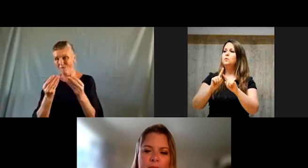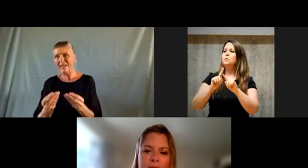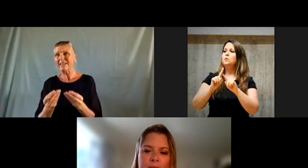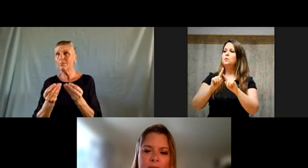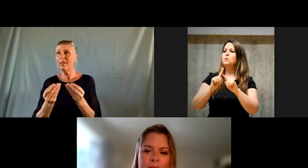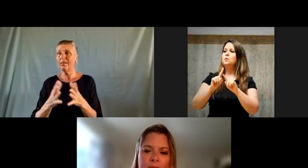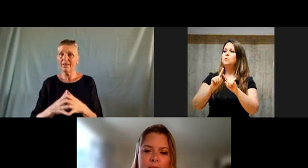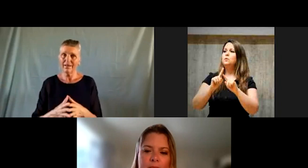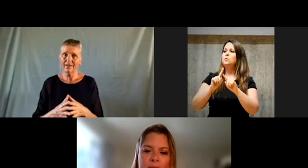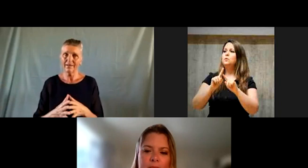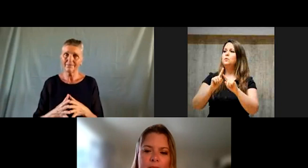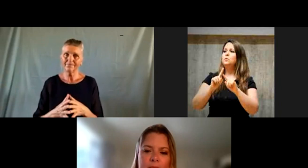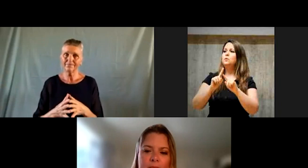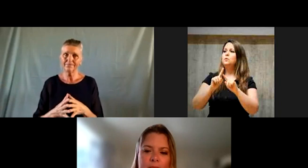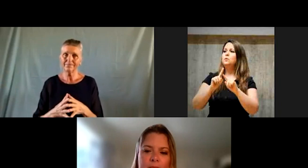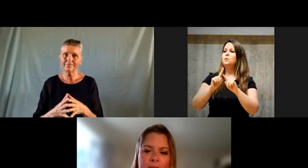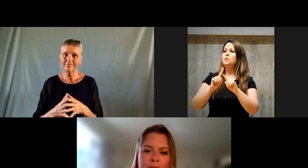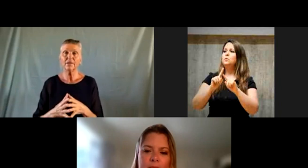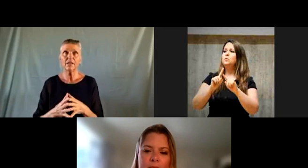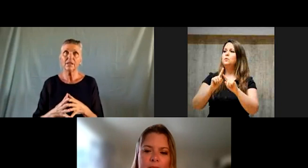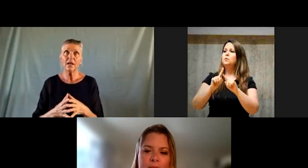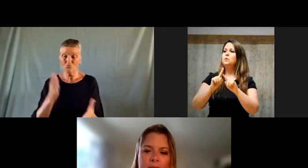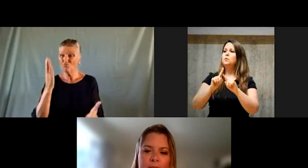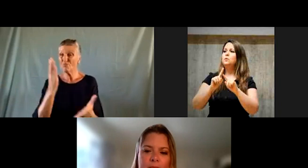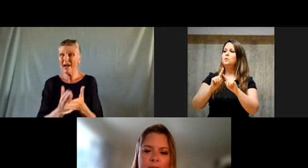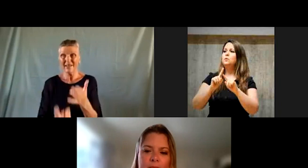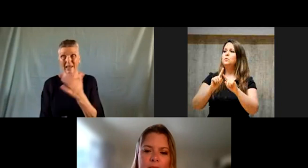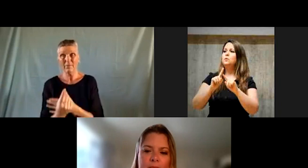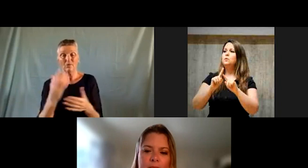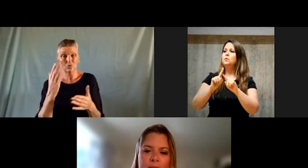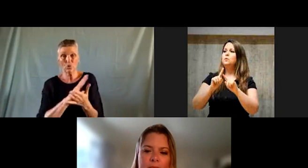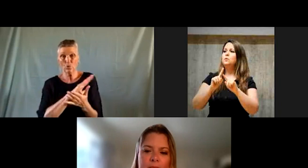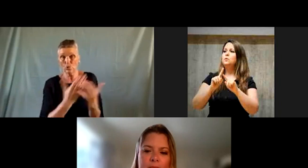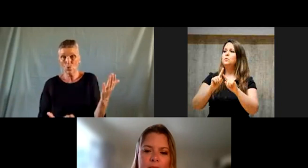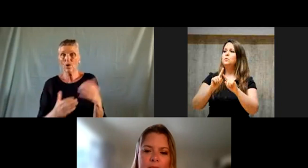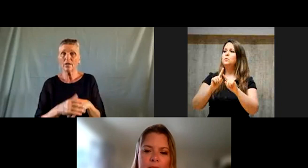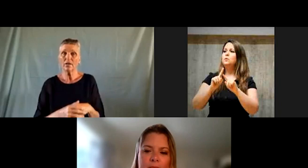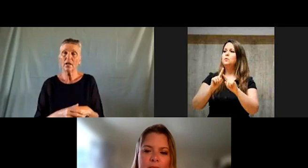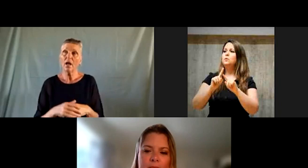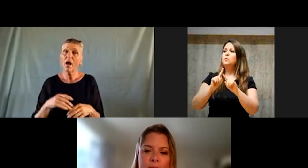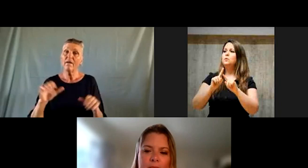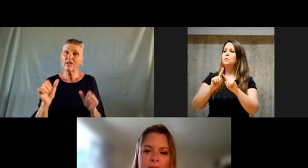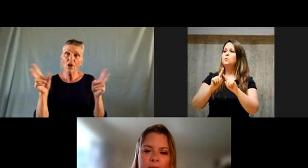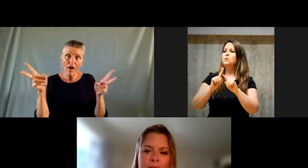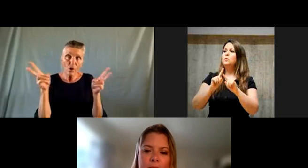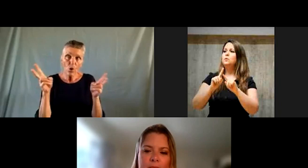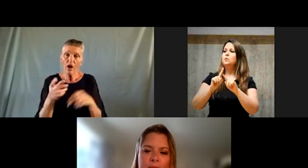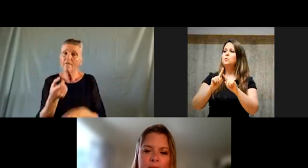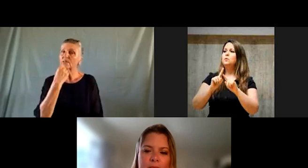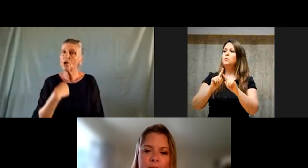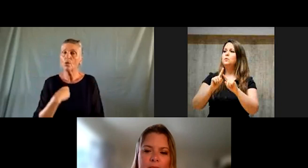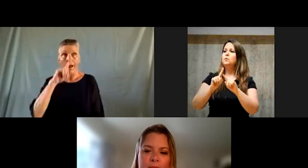to hear, and that happened for real with me, to hear that you can no longer